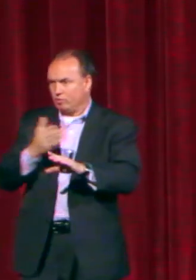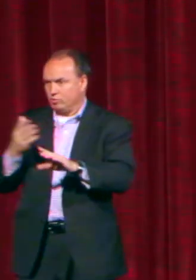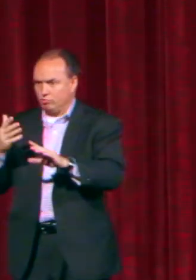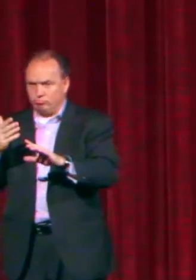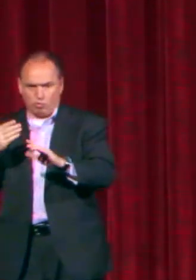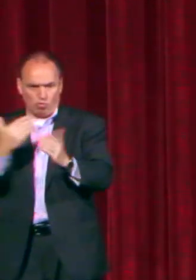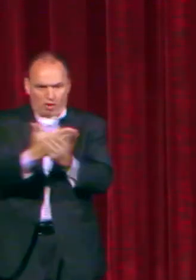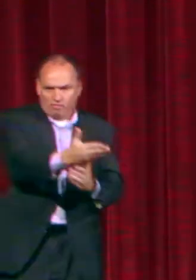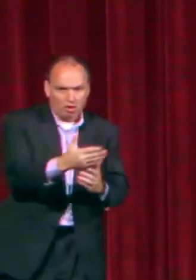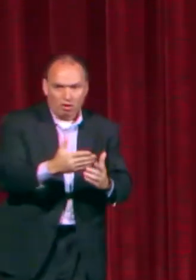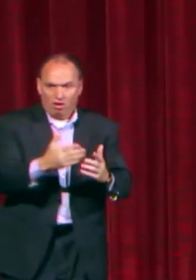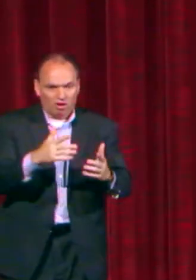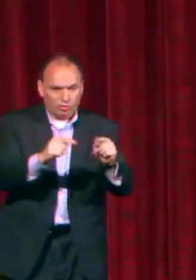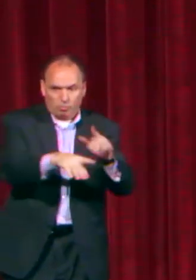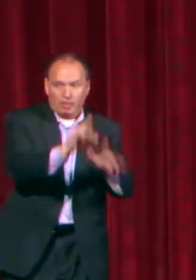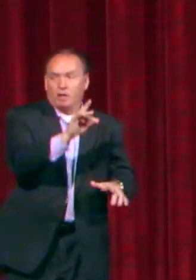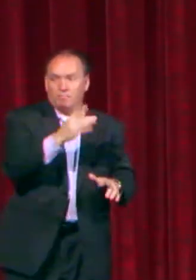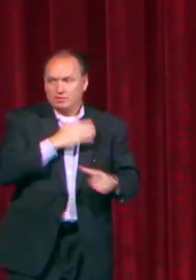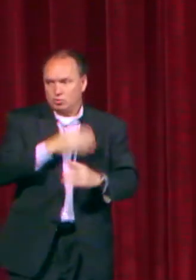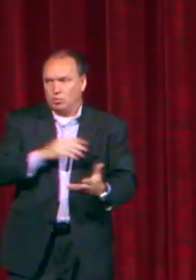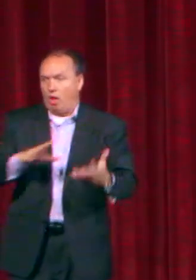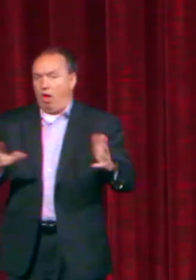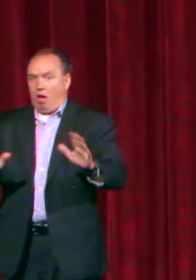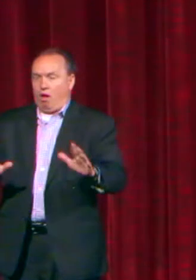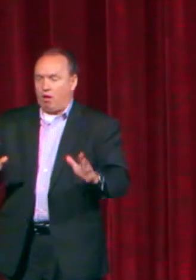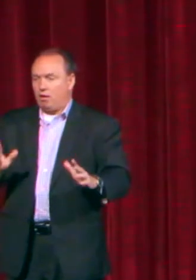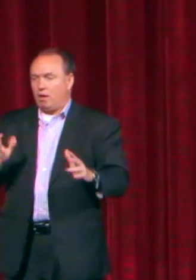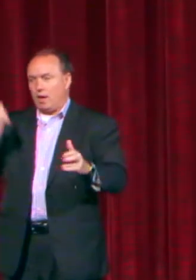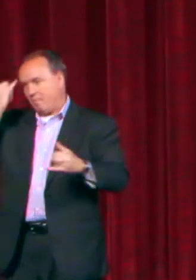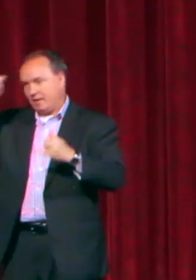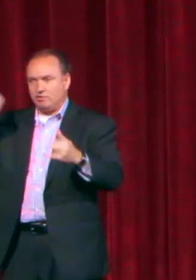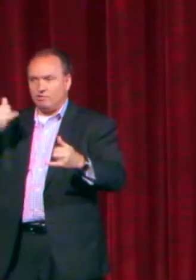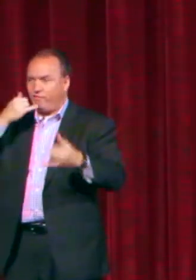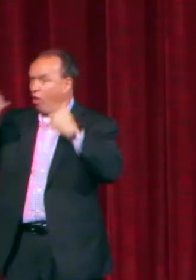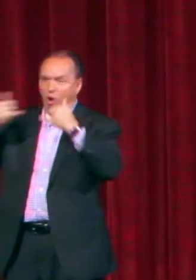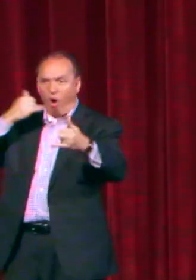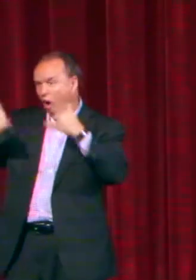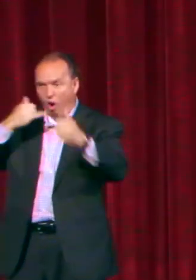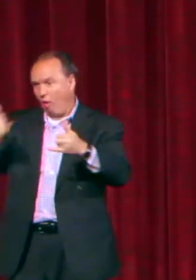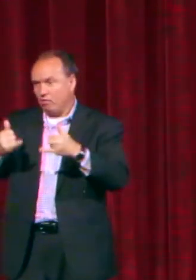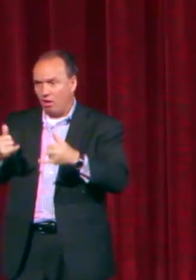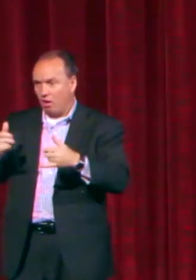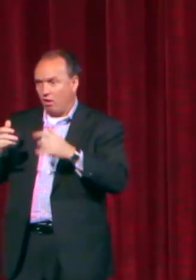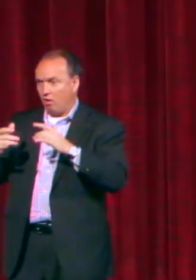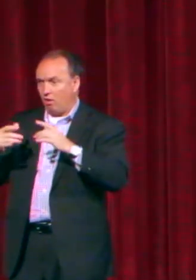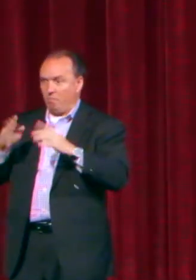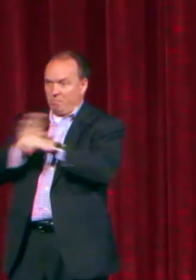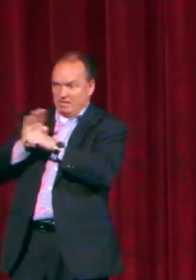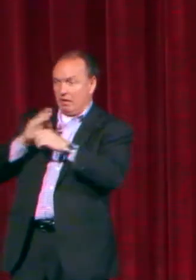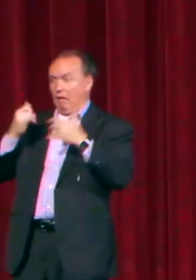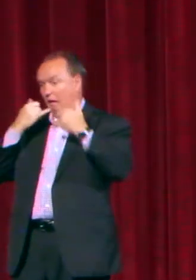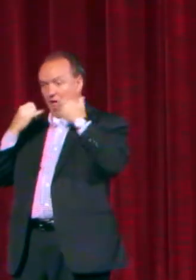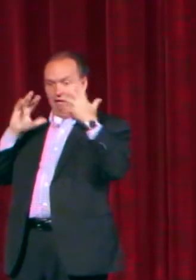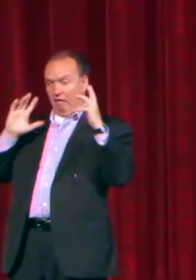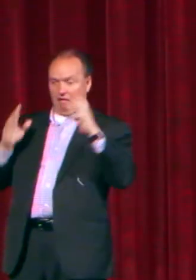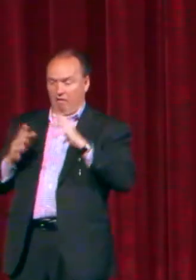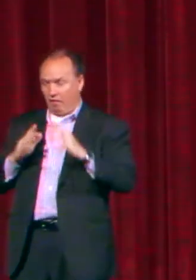pick up any student. You can imagine all the phone lines being tied up in an event like this,